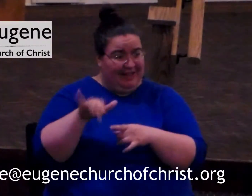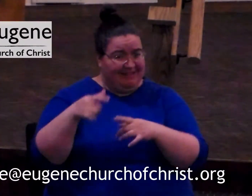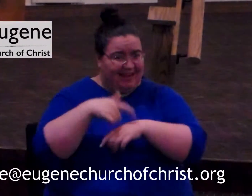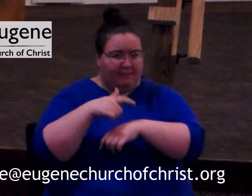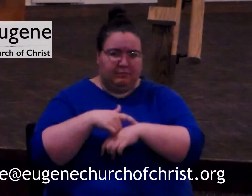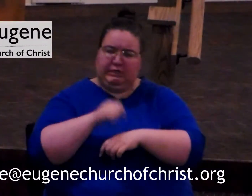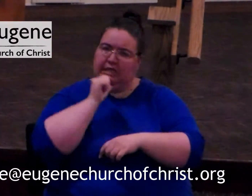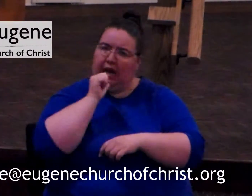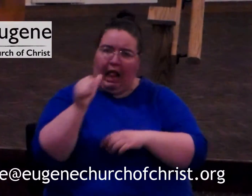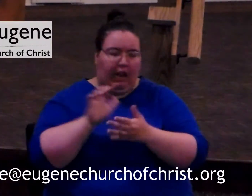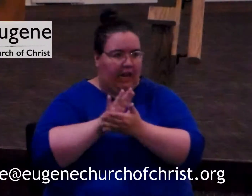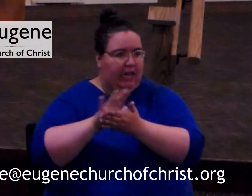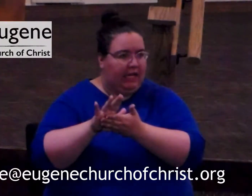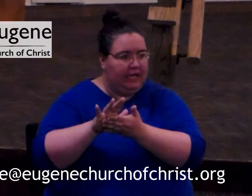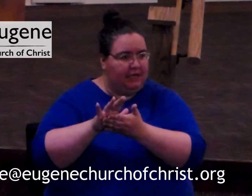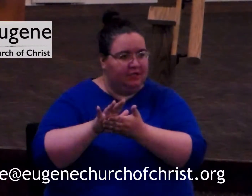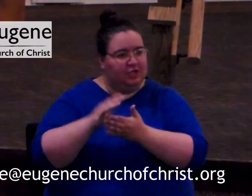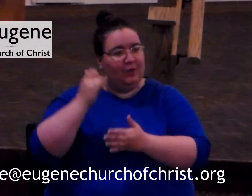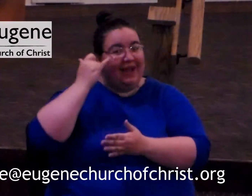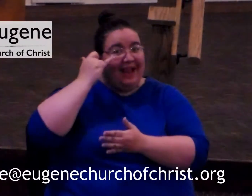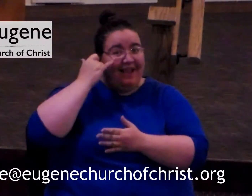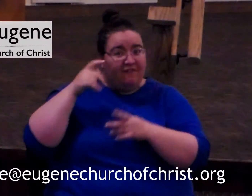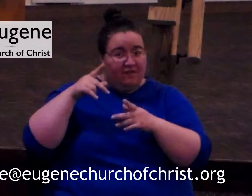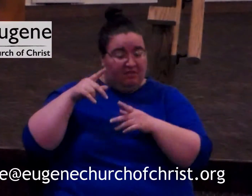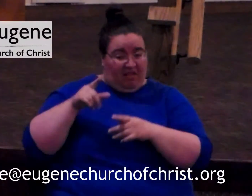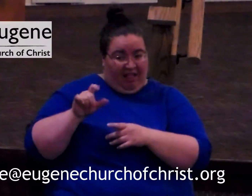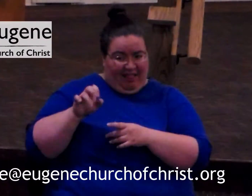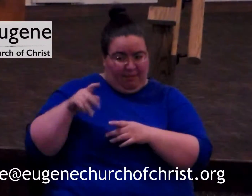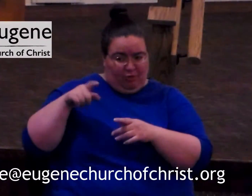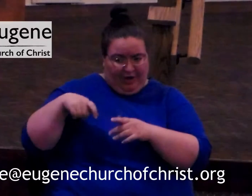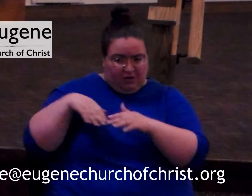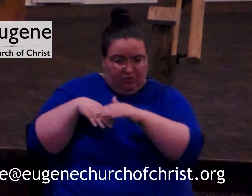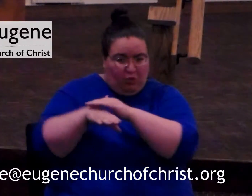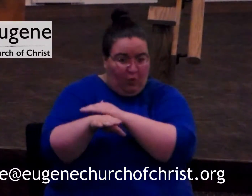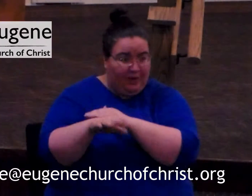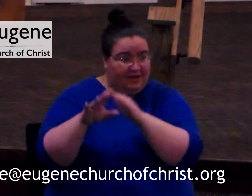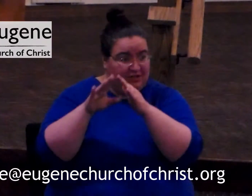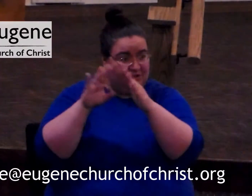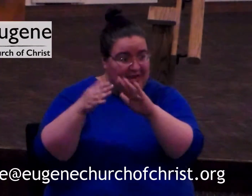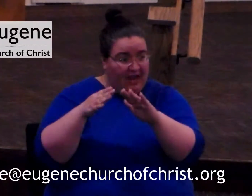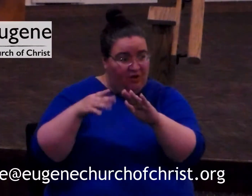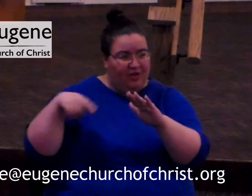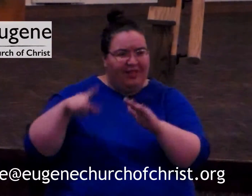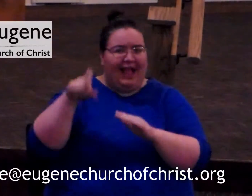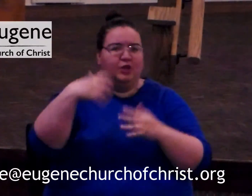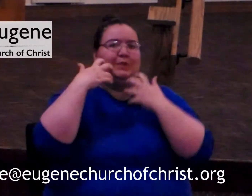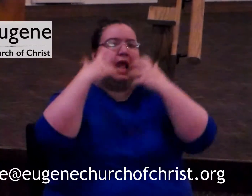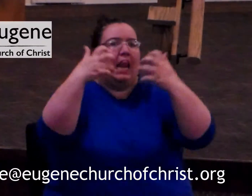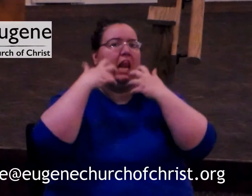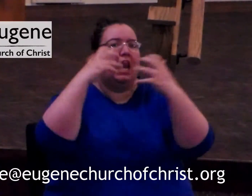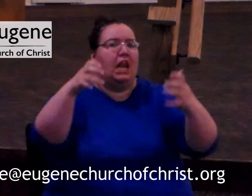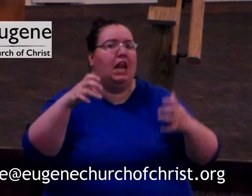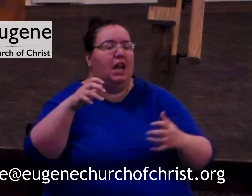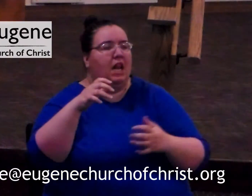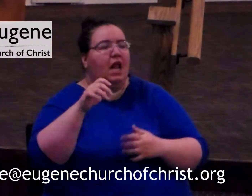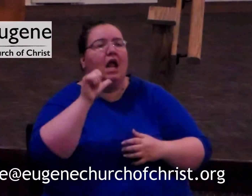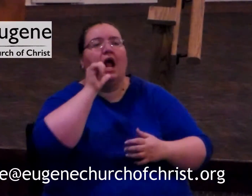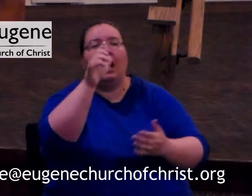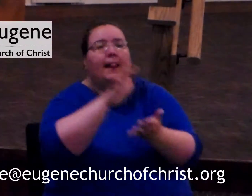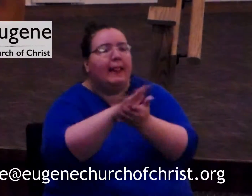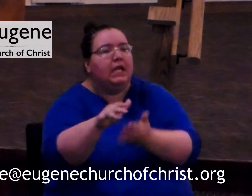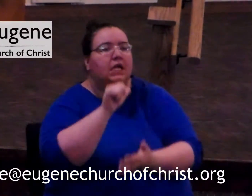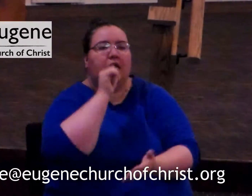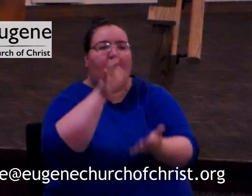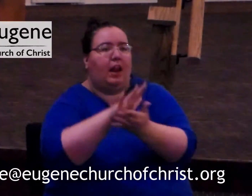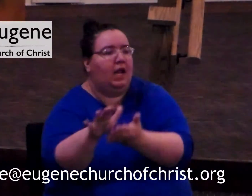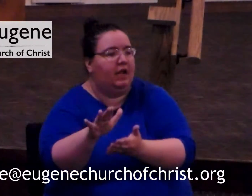unclean, unclean, so you would know to spread the way, to not be touched, to not have to come into contact, and not make